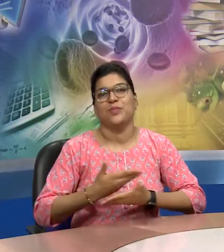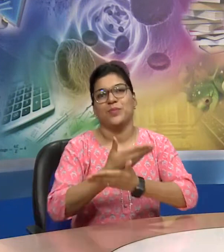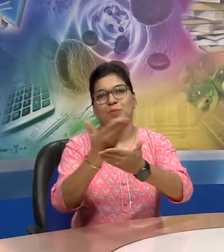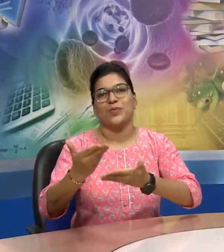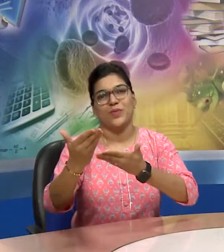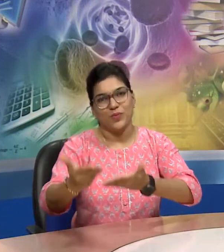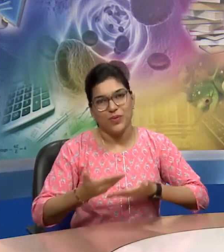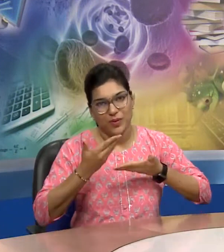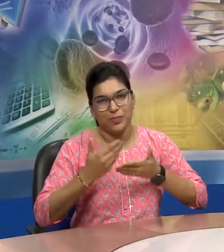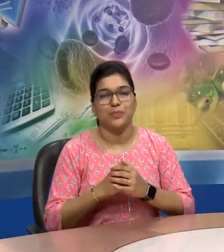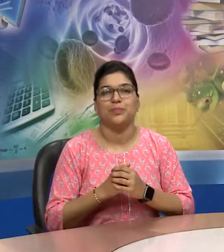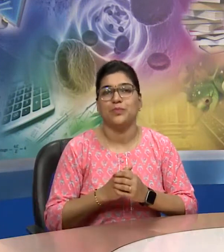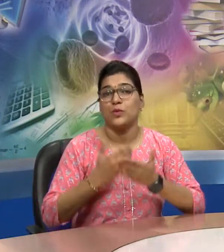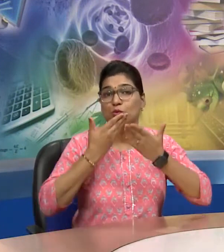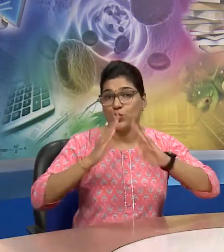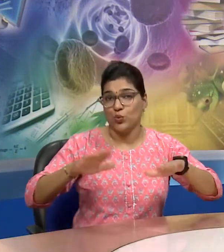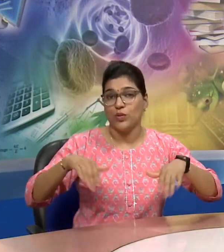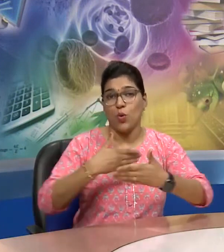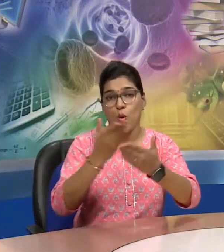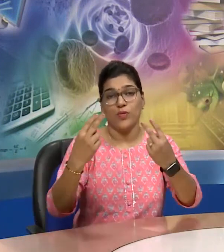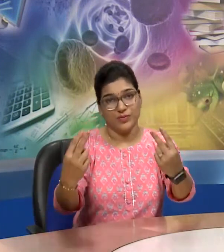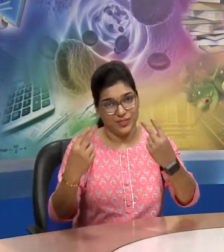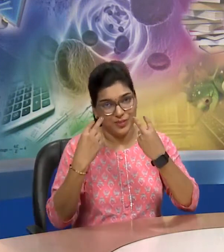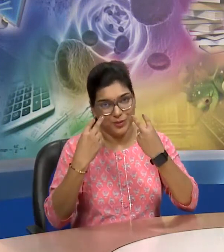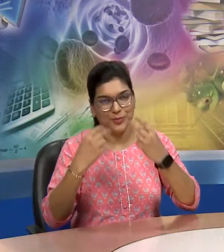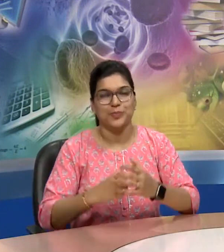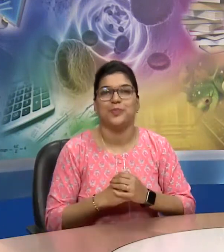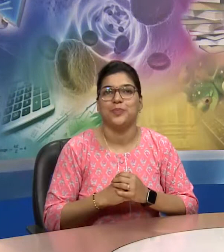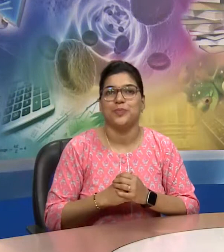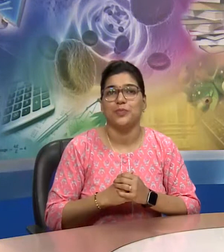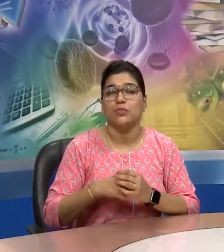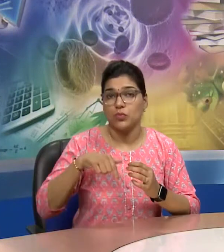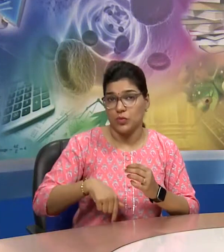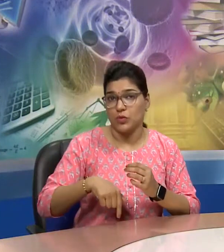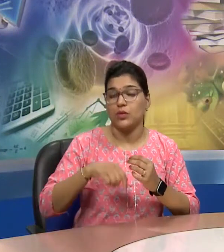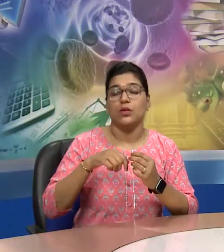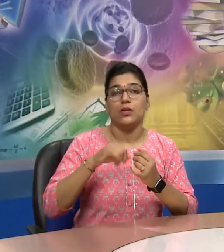Namaskar. Welcome you all in this educational video of NIOS.